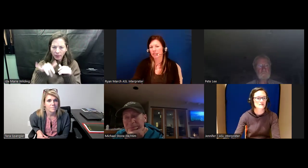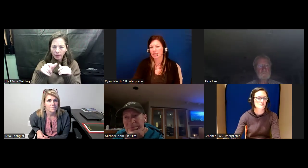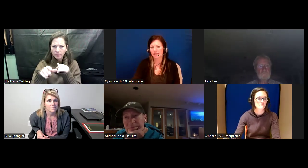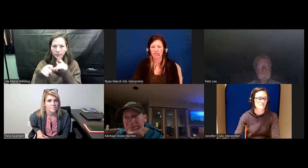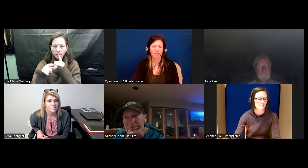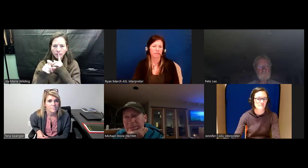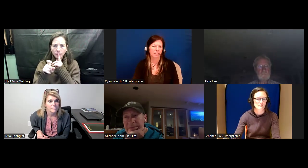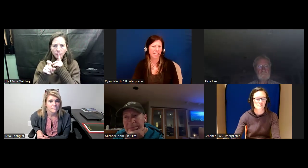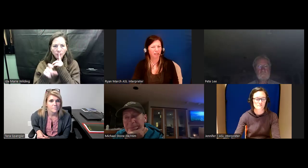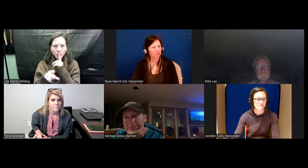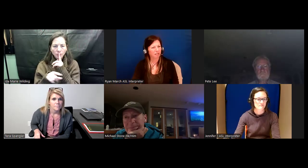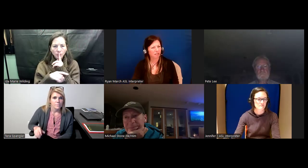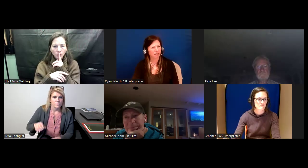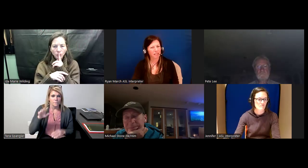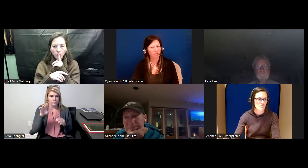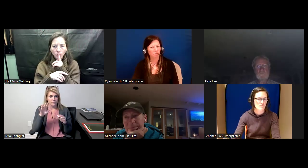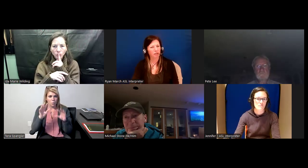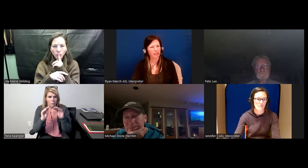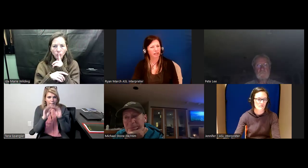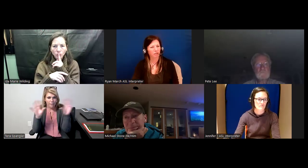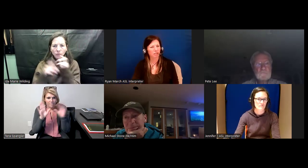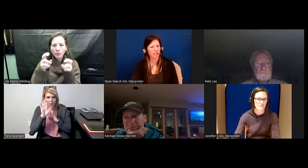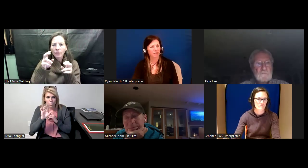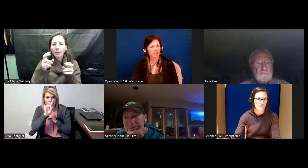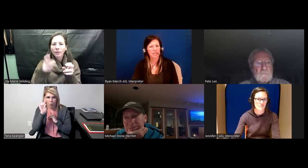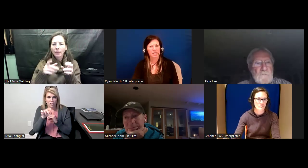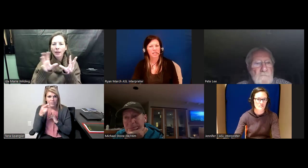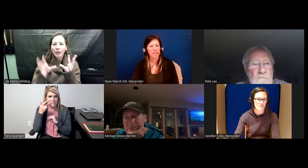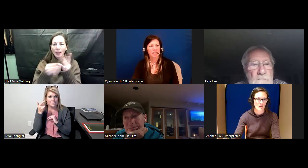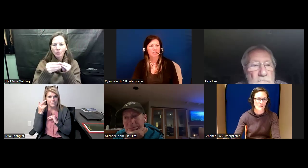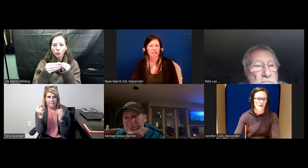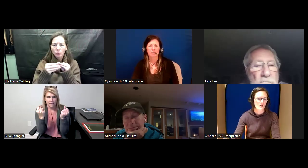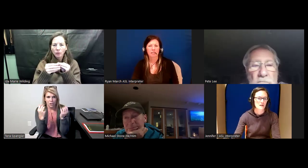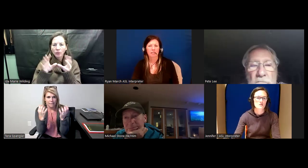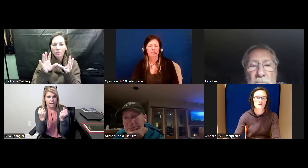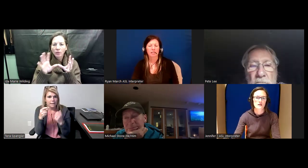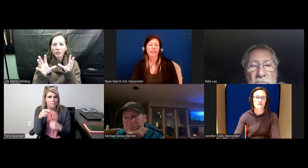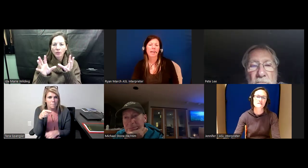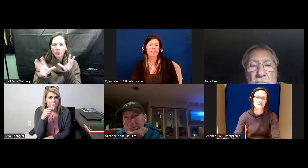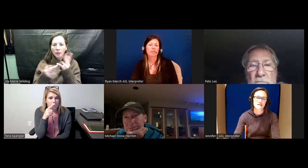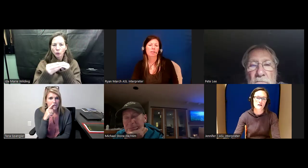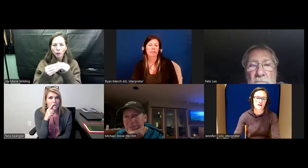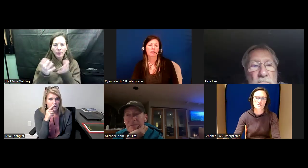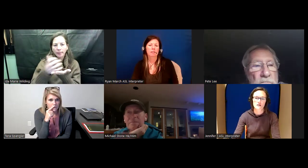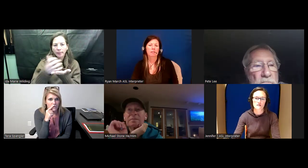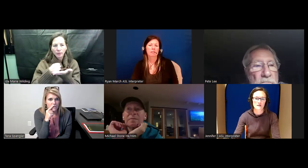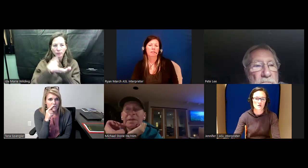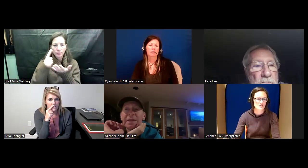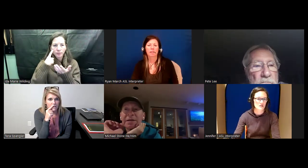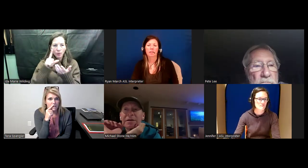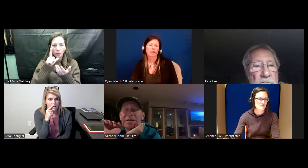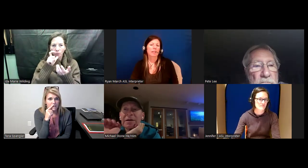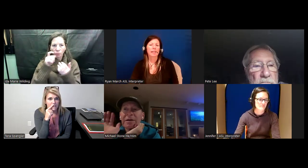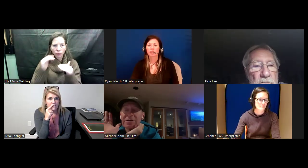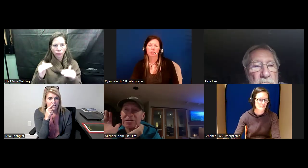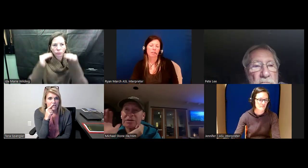of incentive. Tara, can you talk more about that, those incentives? Can you clarify? Like This is extra, Tara. Can you clarify your